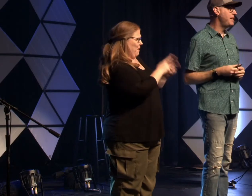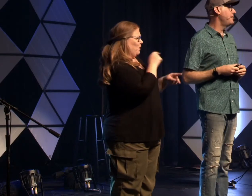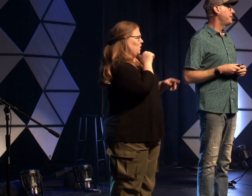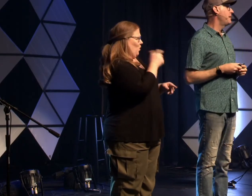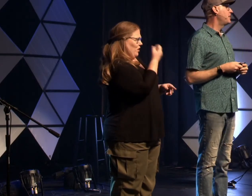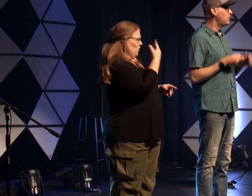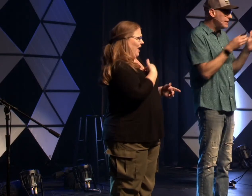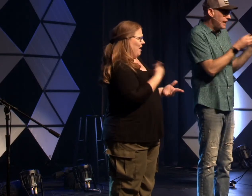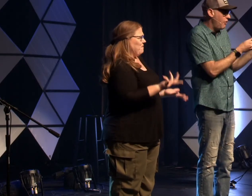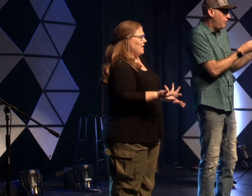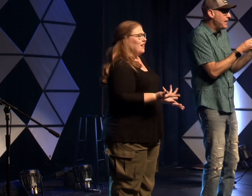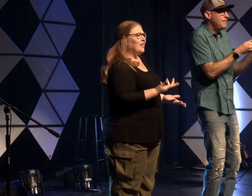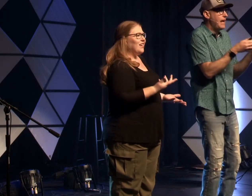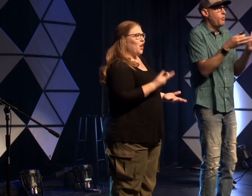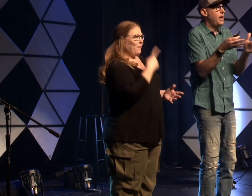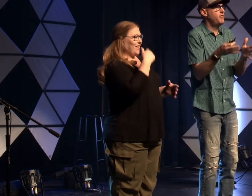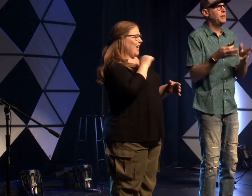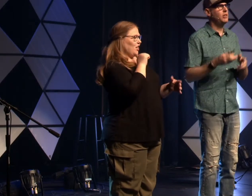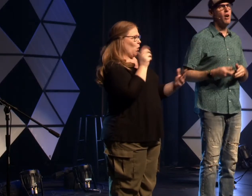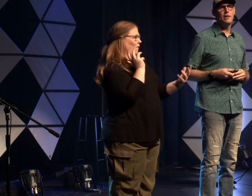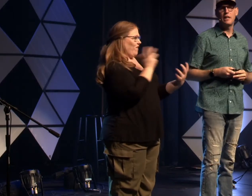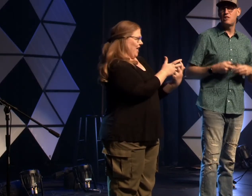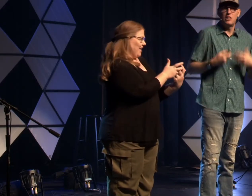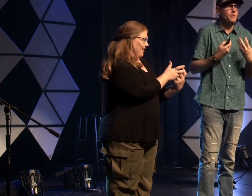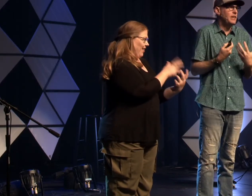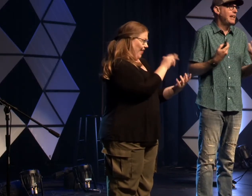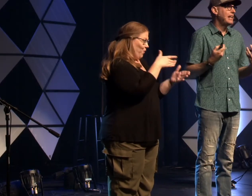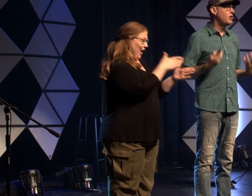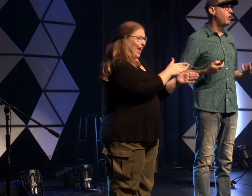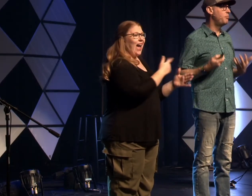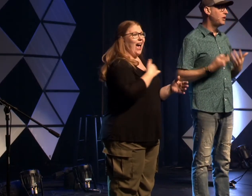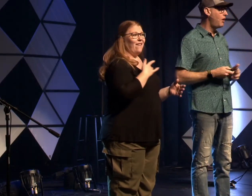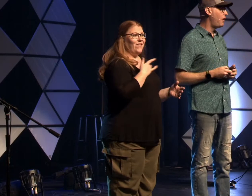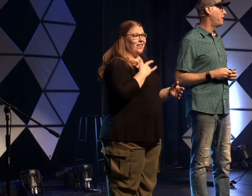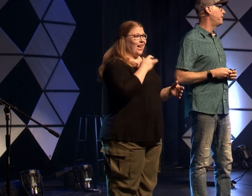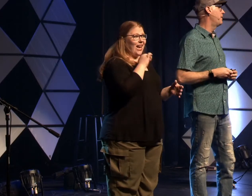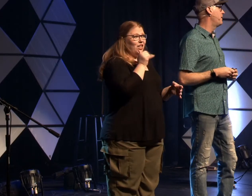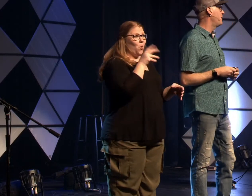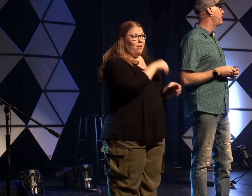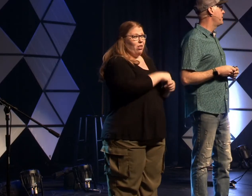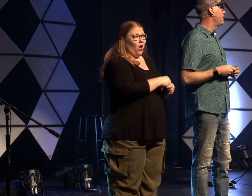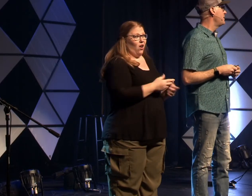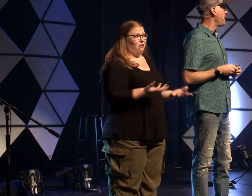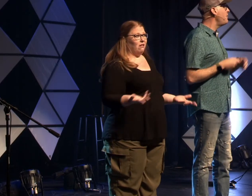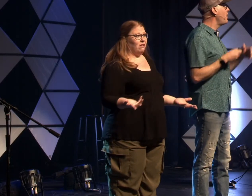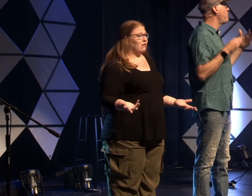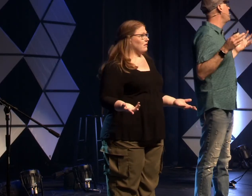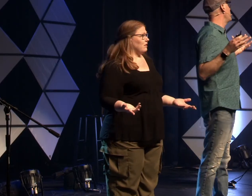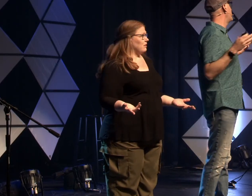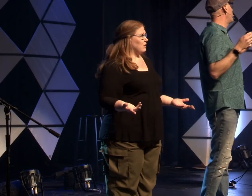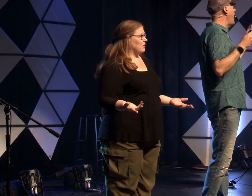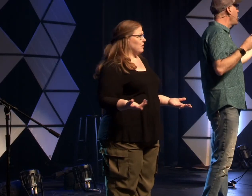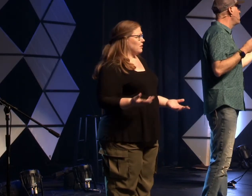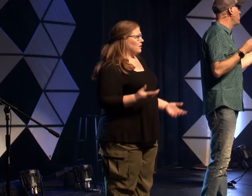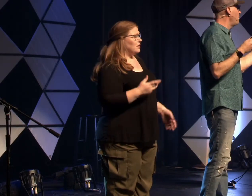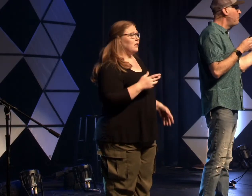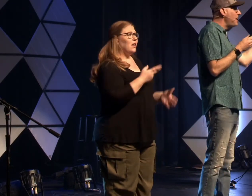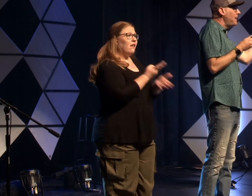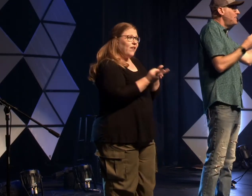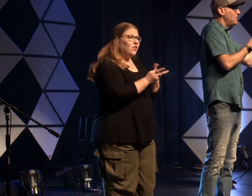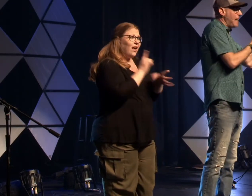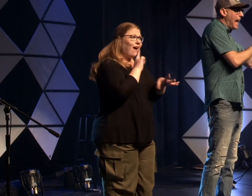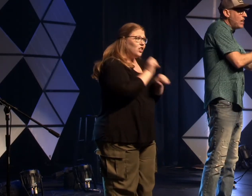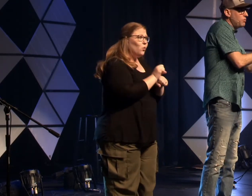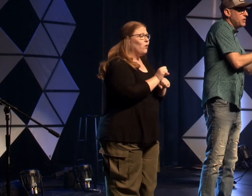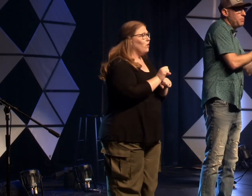understand me. And so since I don't fit in that way of belonging, I just feel like I don't belong. Even our failures that are actual, but